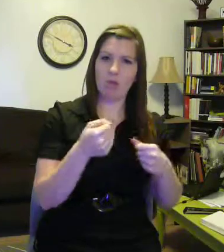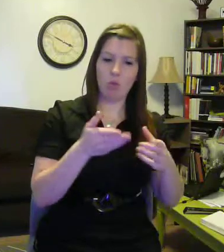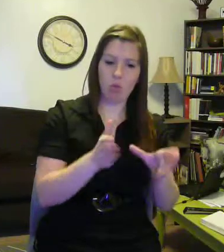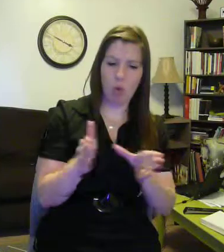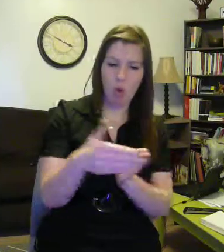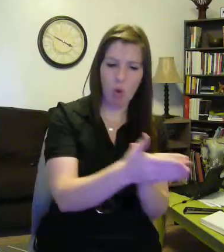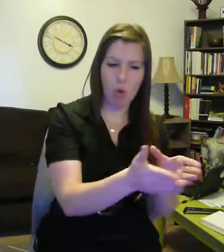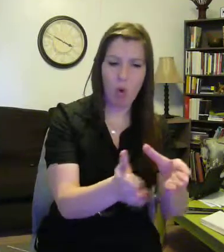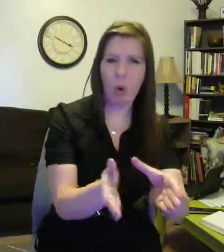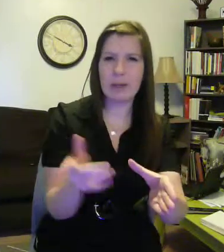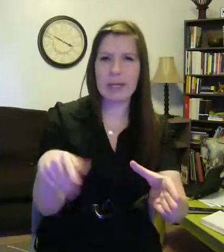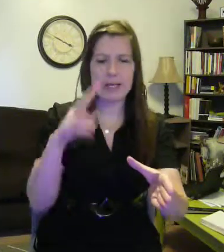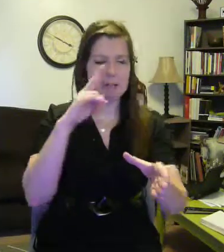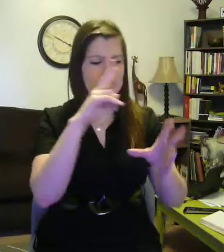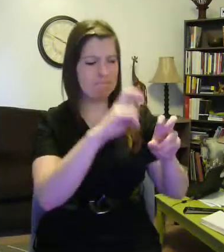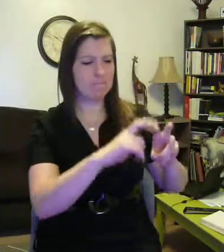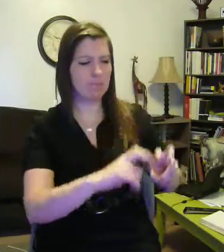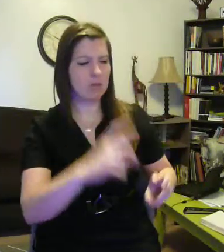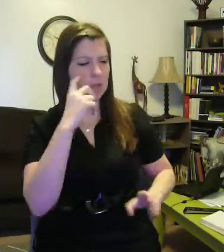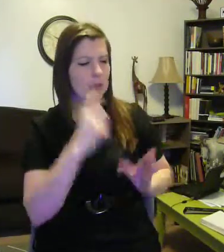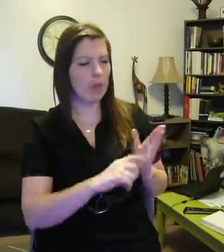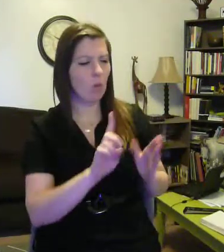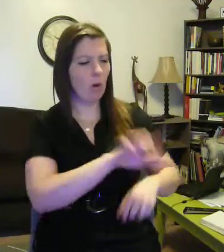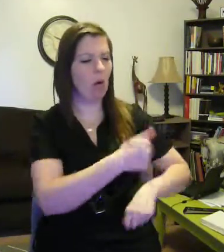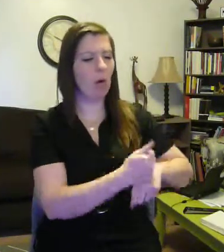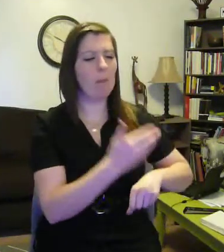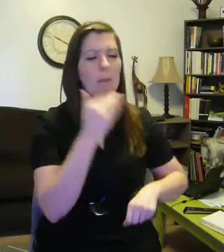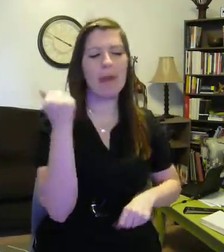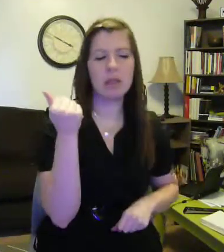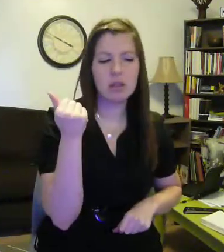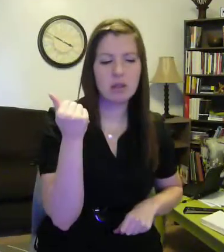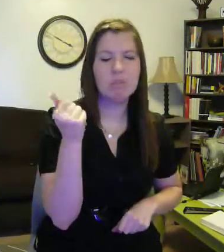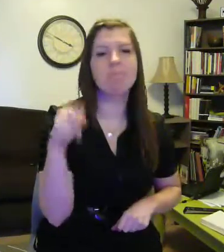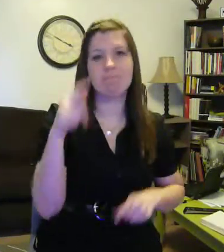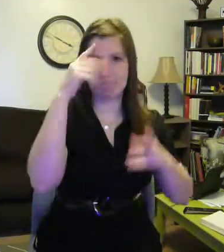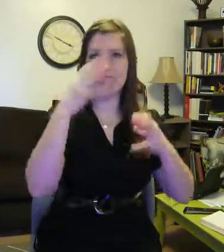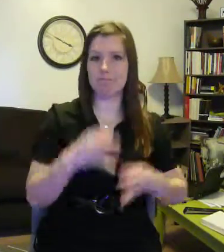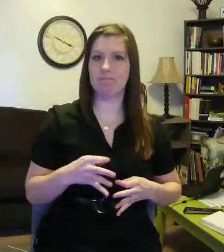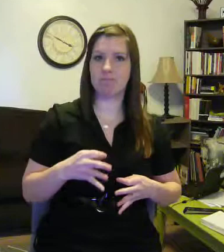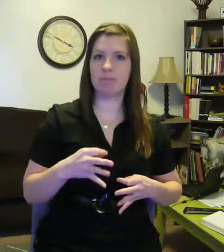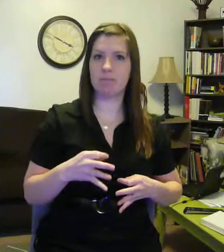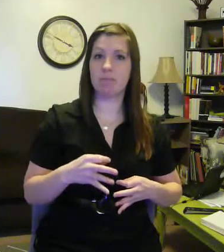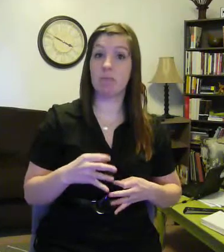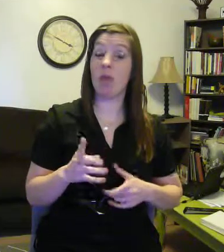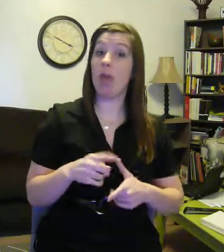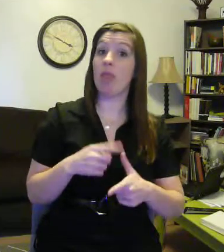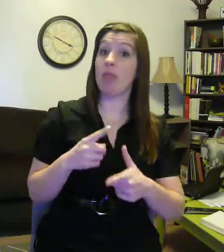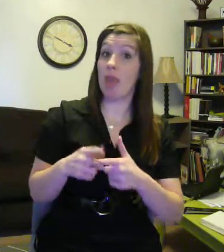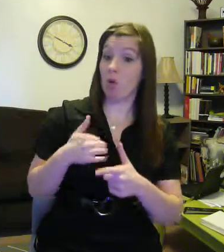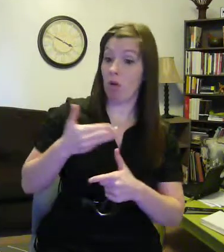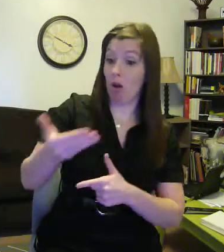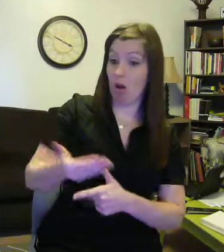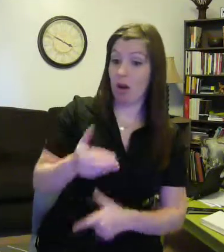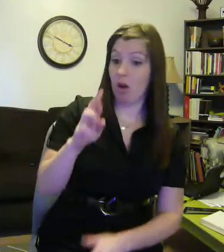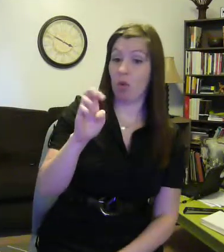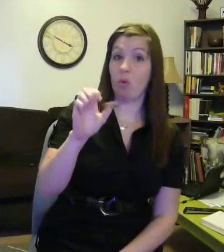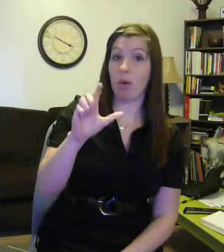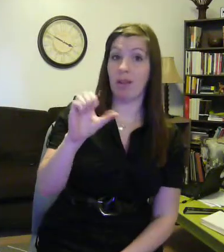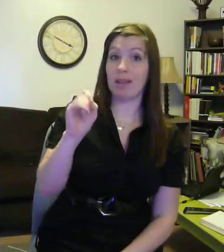that coverage area. And once they've given these coordinates, we employ real estate consultants who go out into the country and try